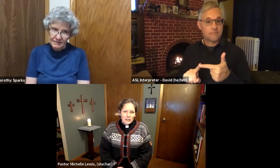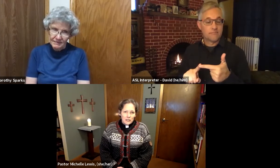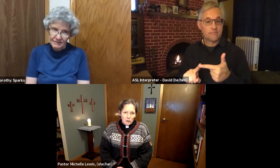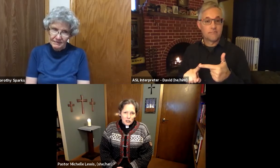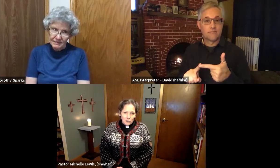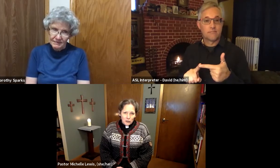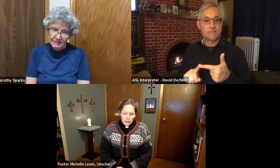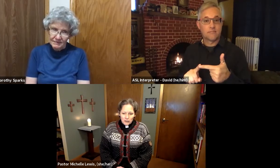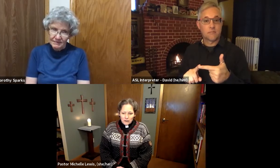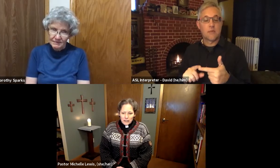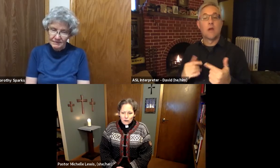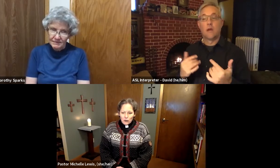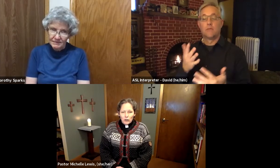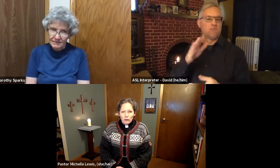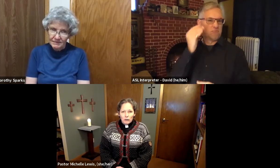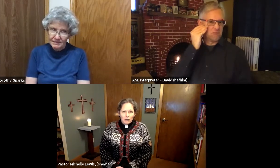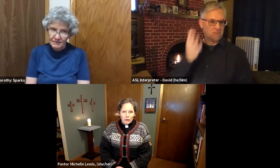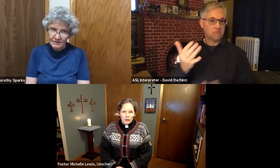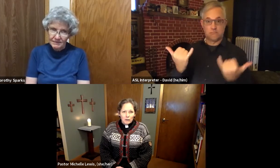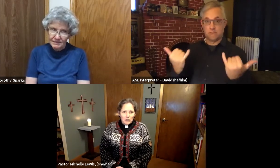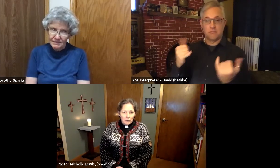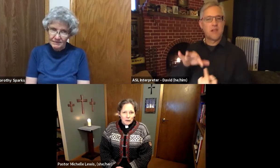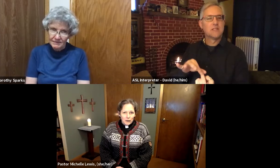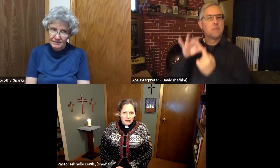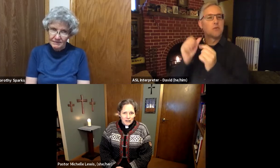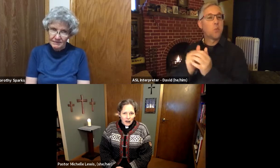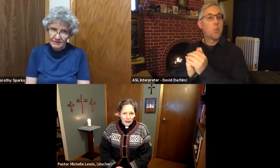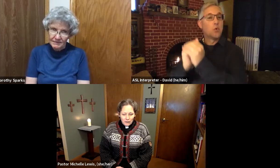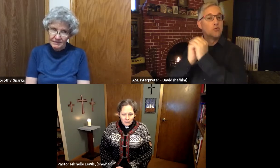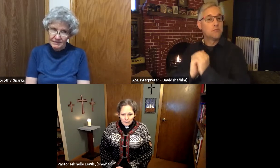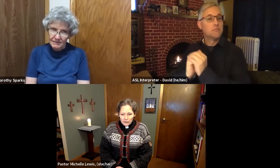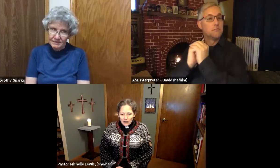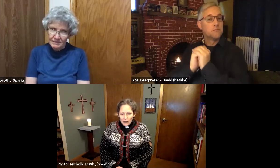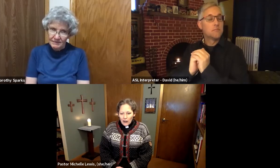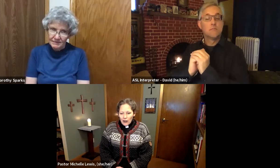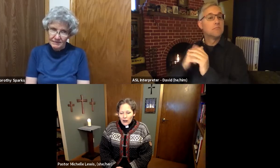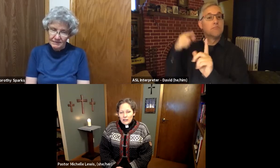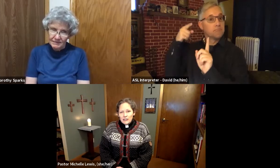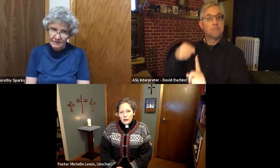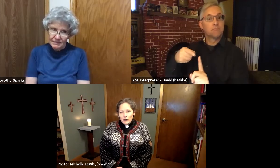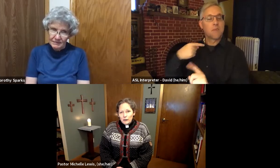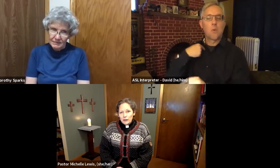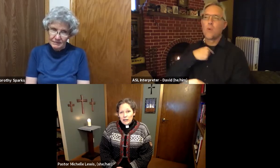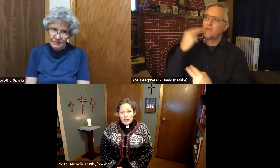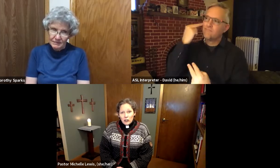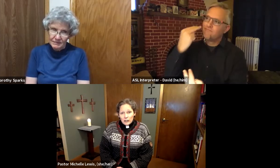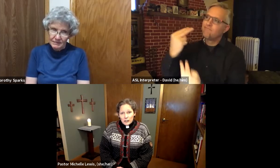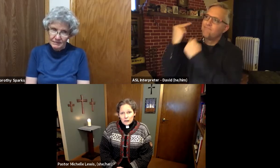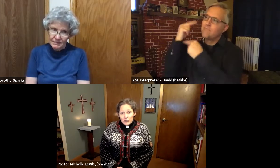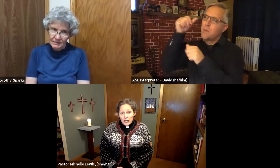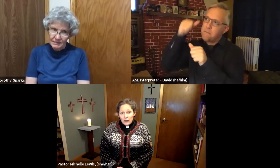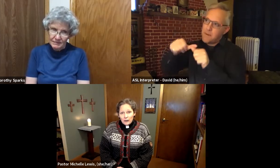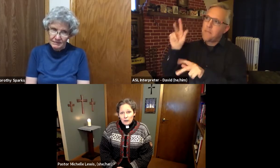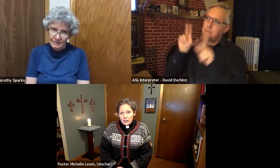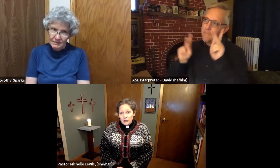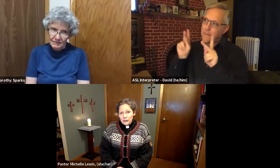This is a special worship service when we remember people who have died. And so we encourage you